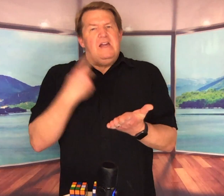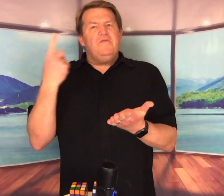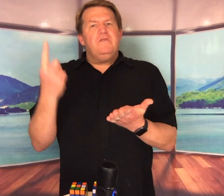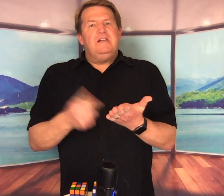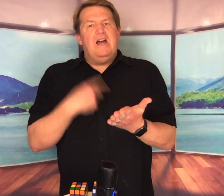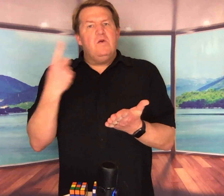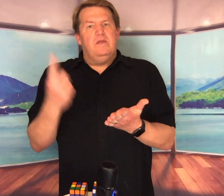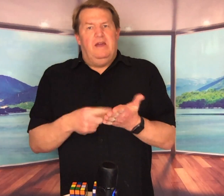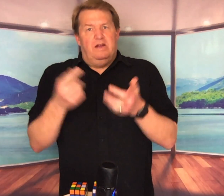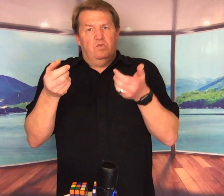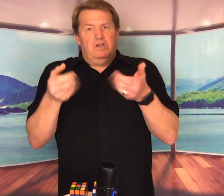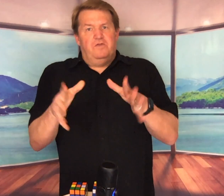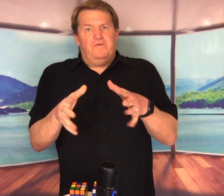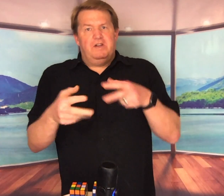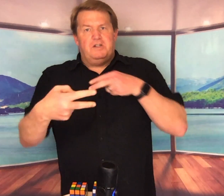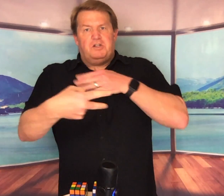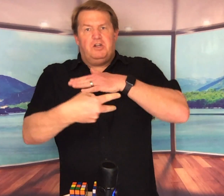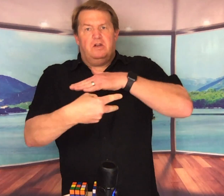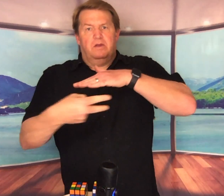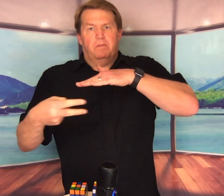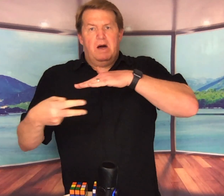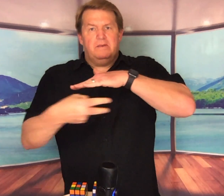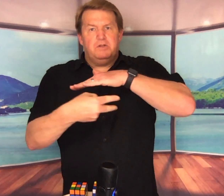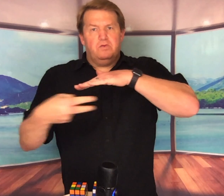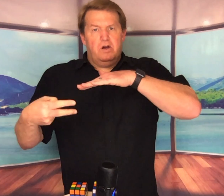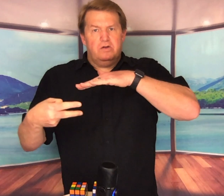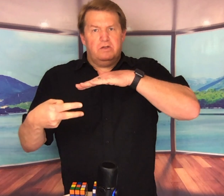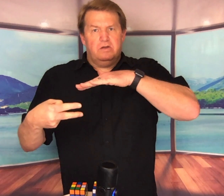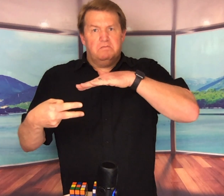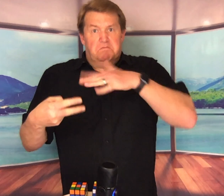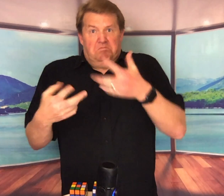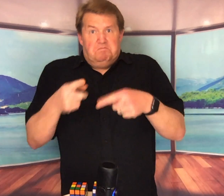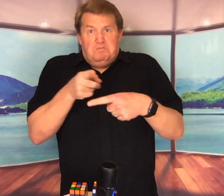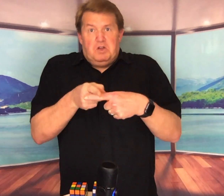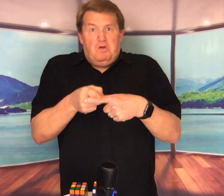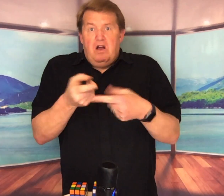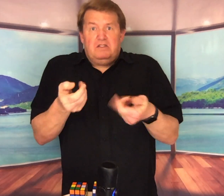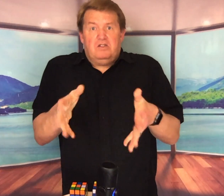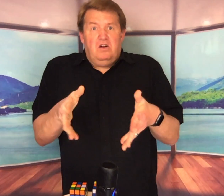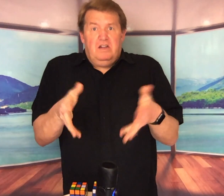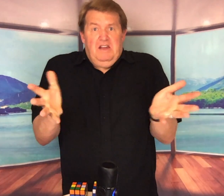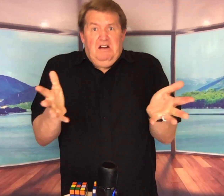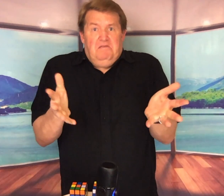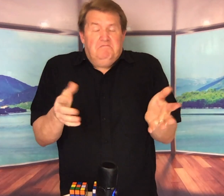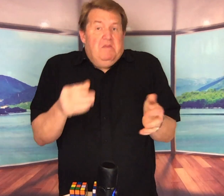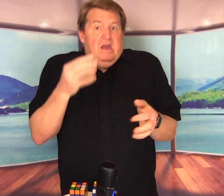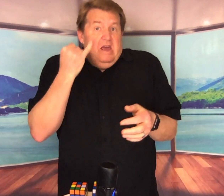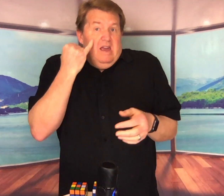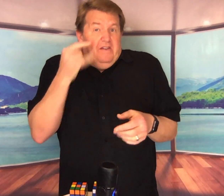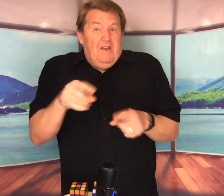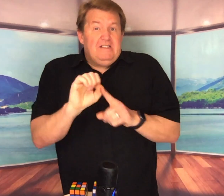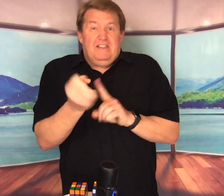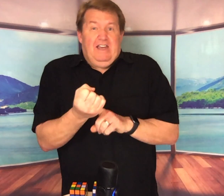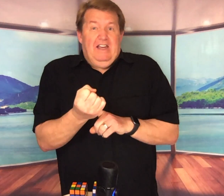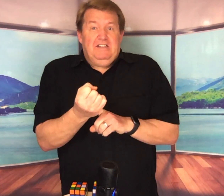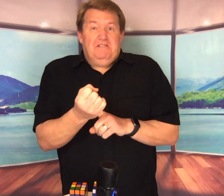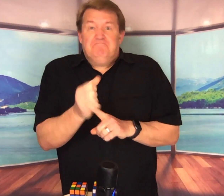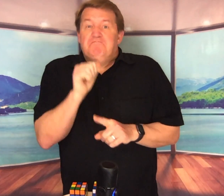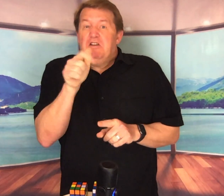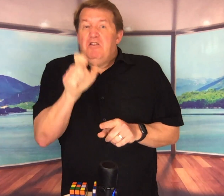Every now and then when you finish the bottom two rows, the cross is already there. If that's the case, you don't have